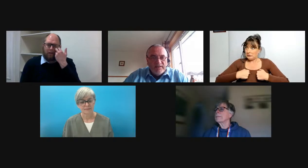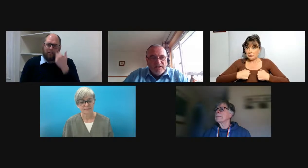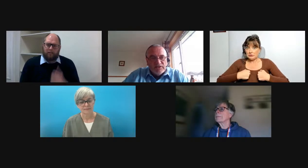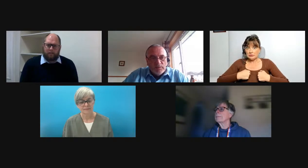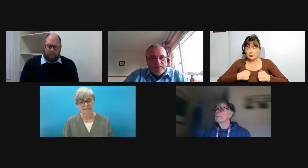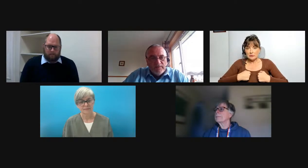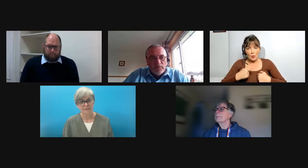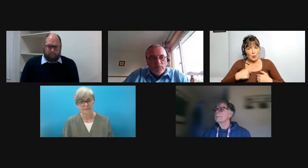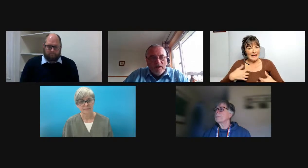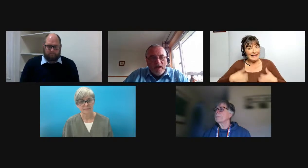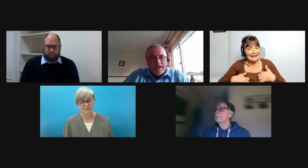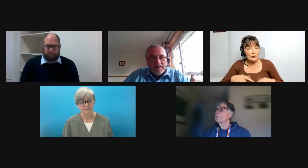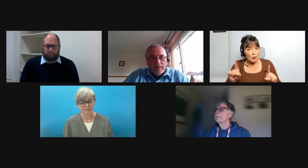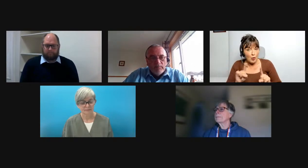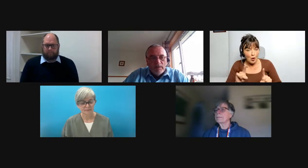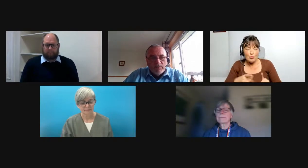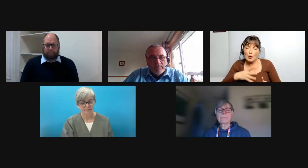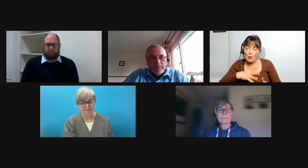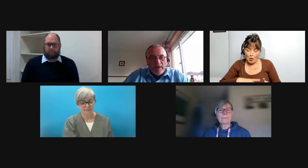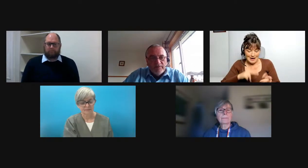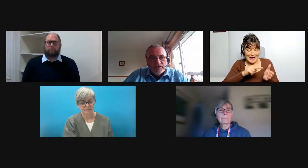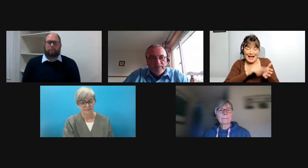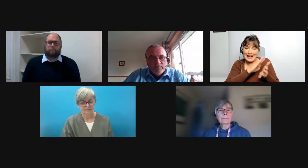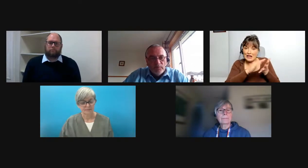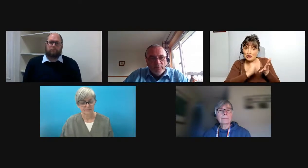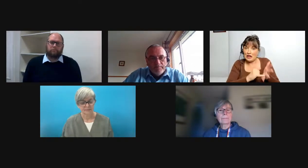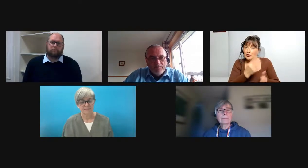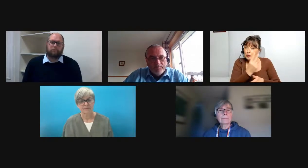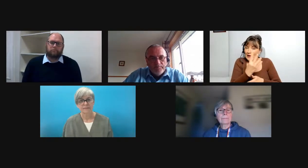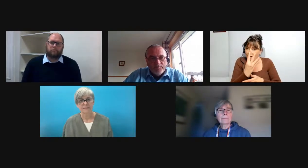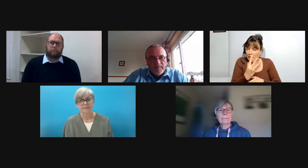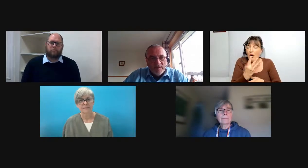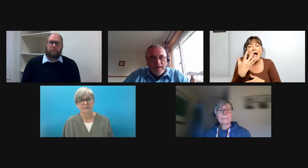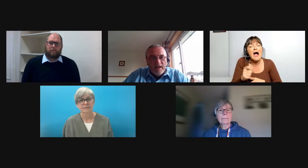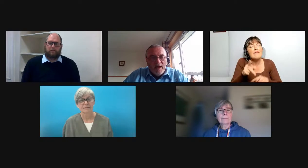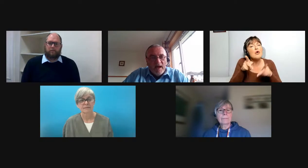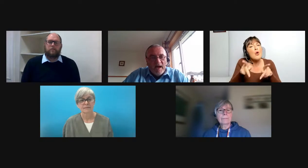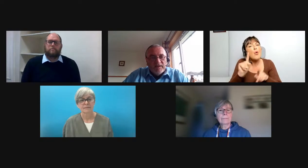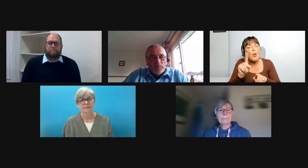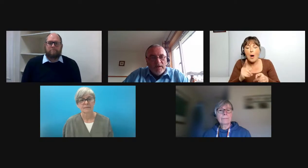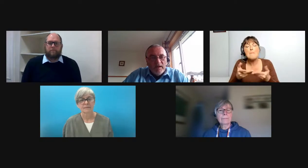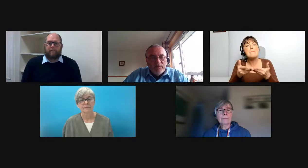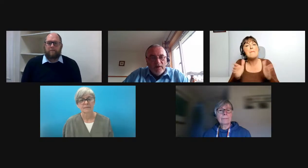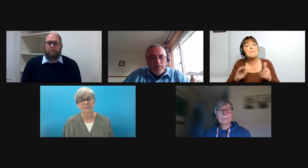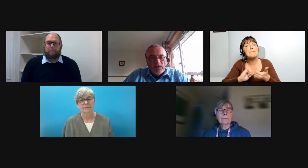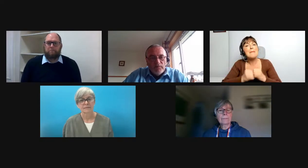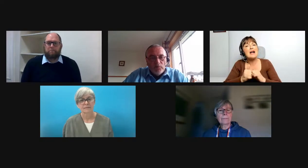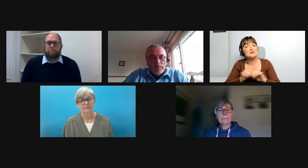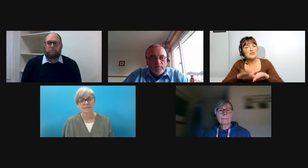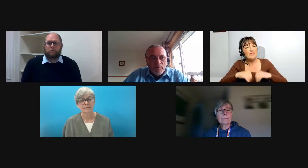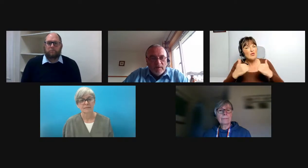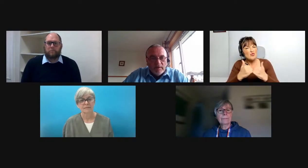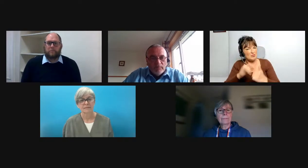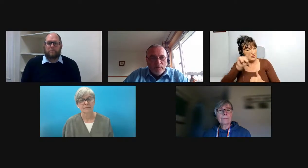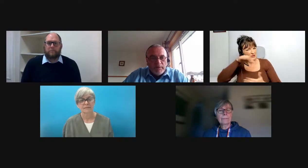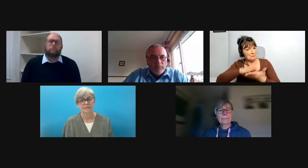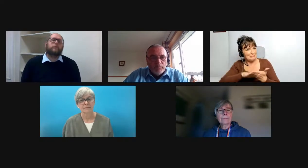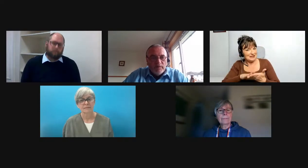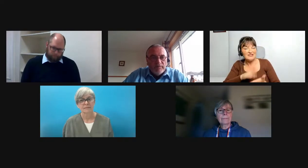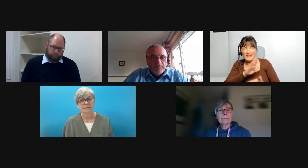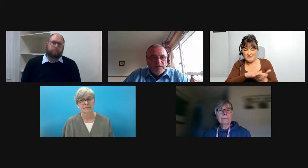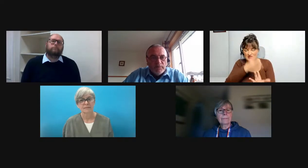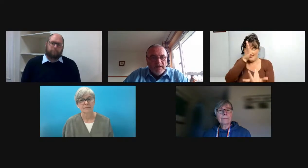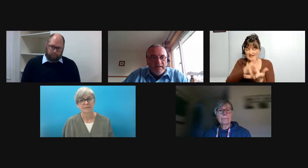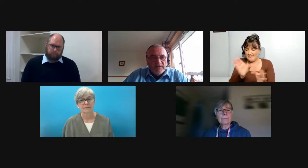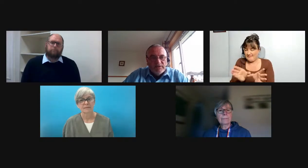the NHS 24 has a public partnership forum, and we have a youth forum for